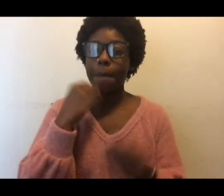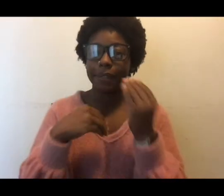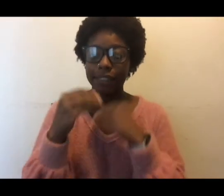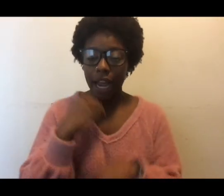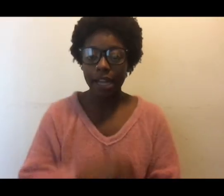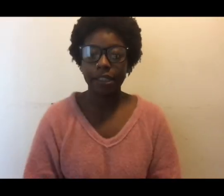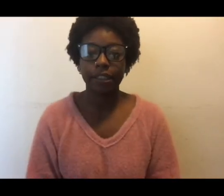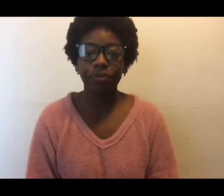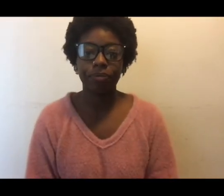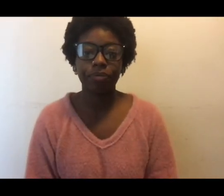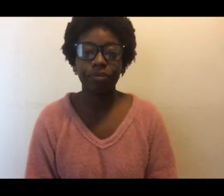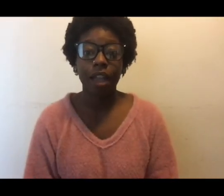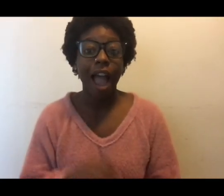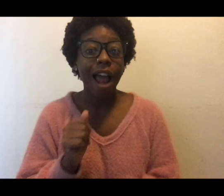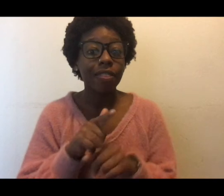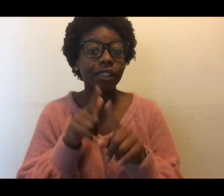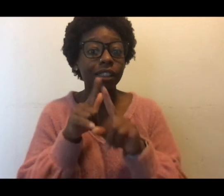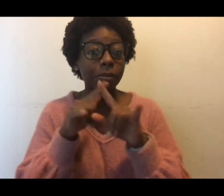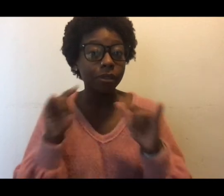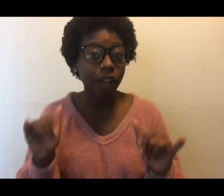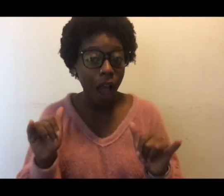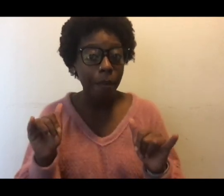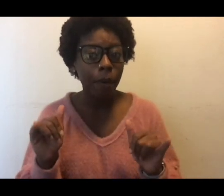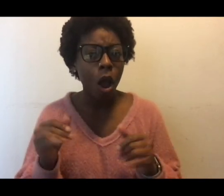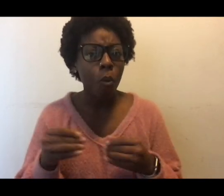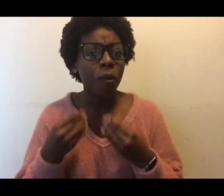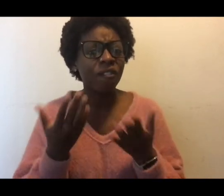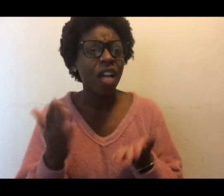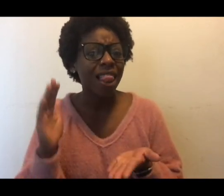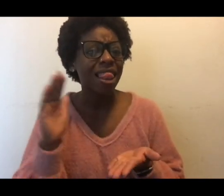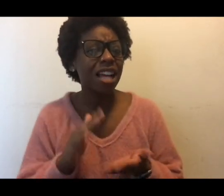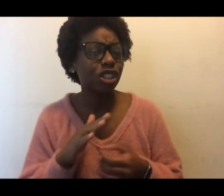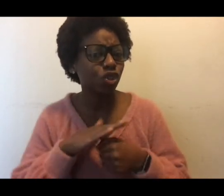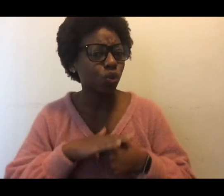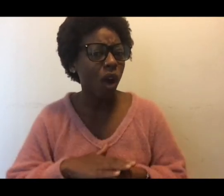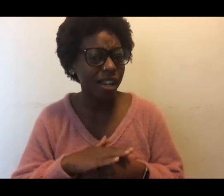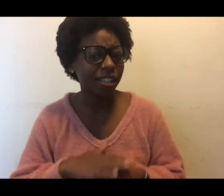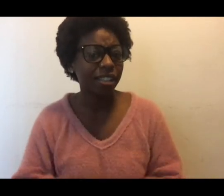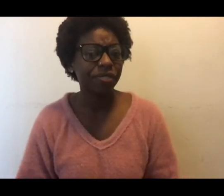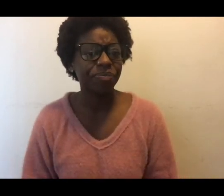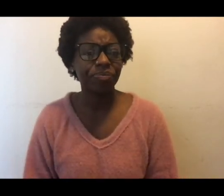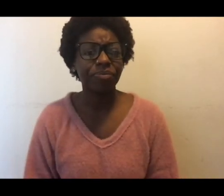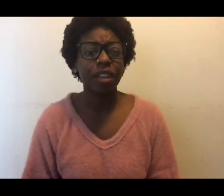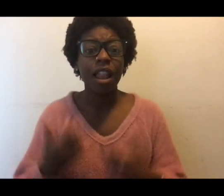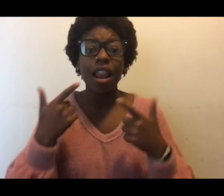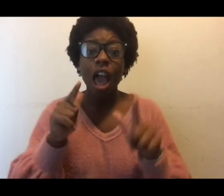their appetite. And at the same time, provide less stress.